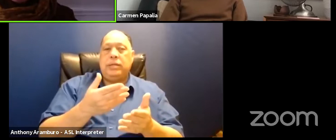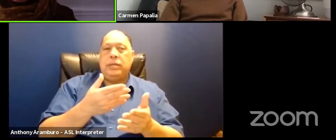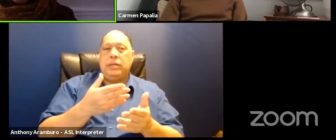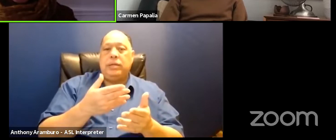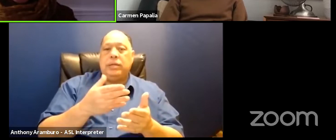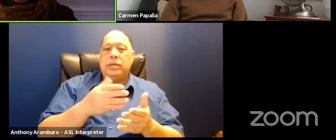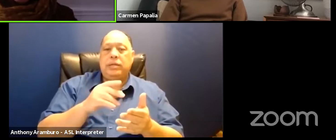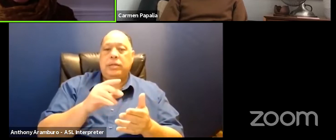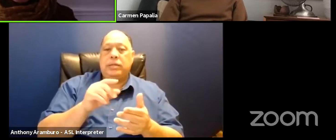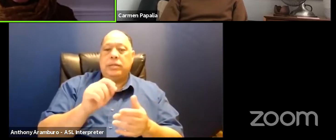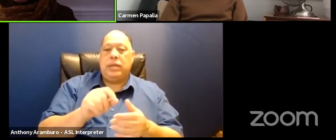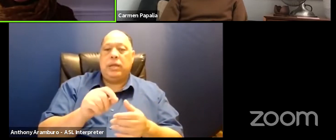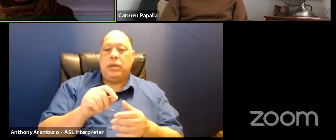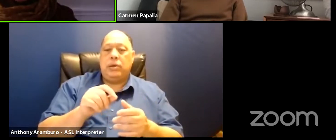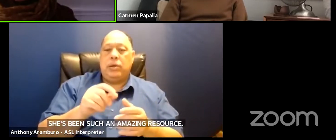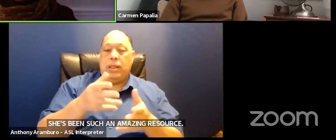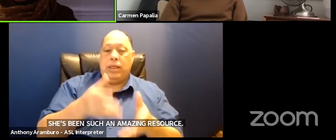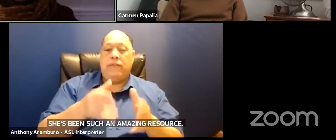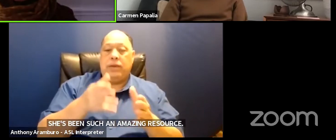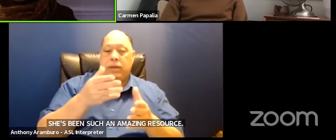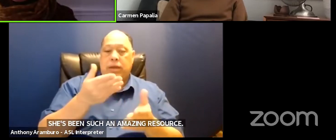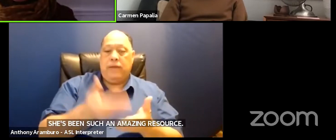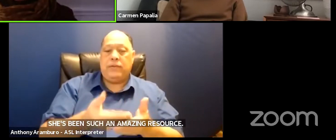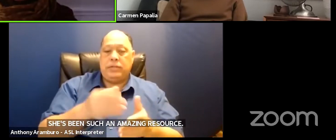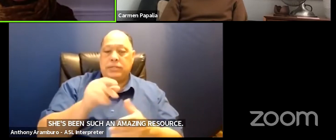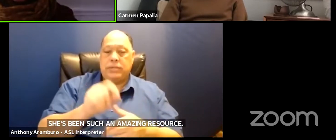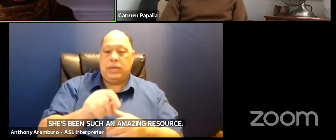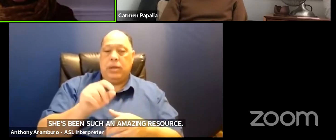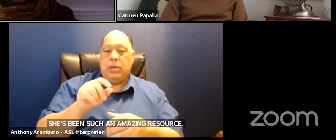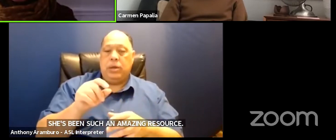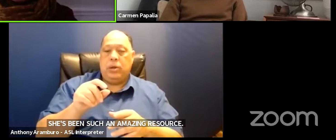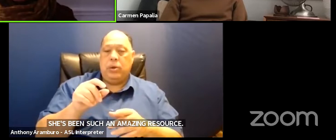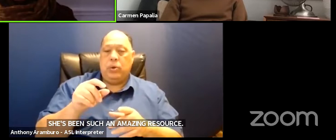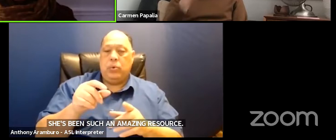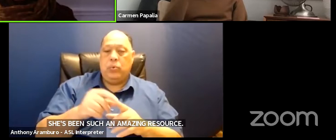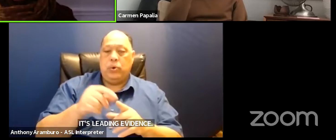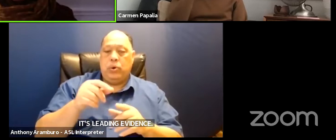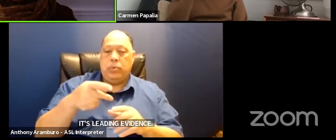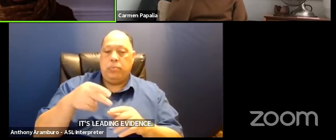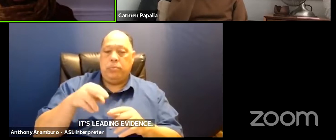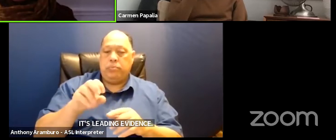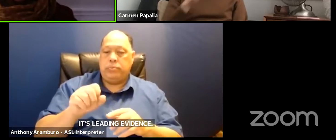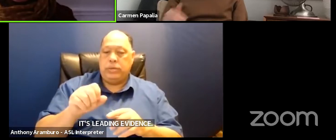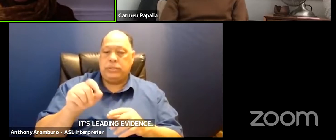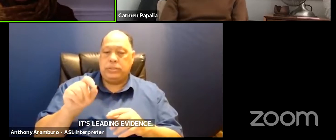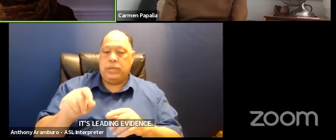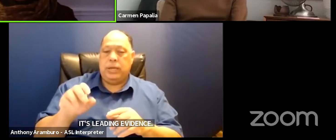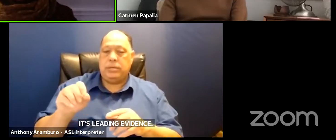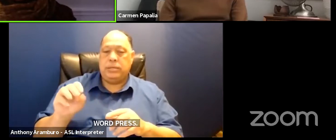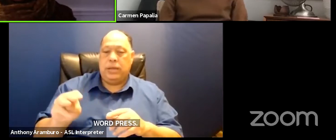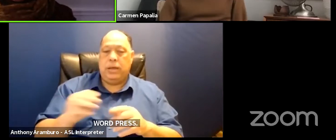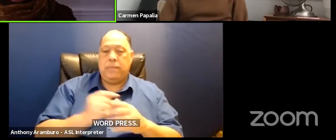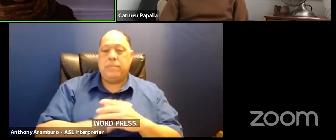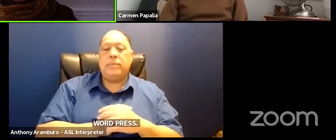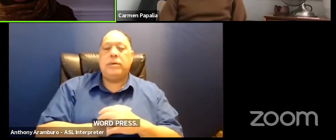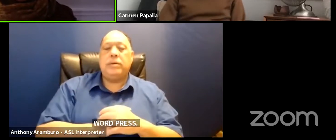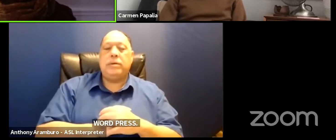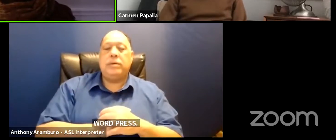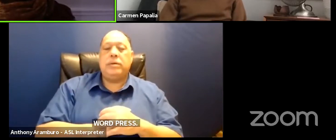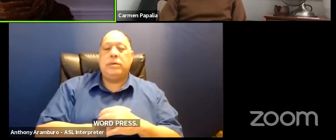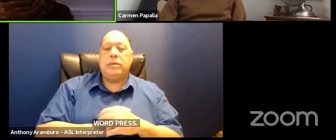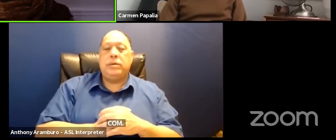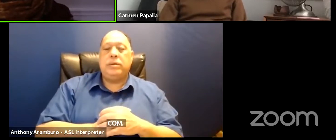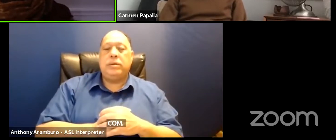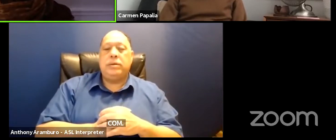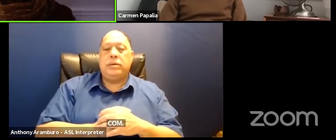.wordpress.com. And sorry, I had some notes here, so I'm gonna go back to them. Oh yeah, and I just like